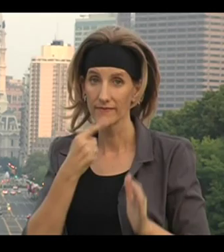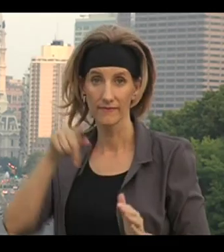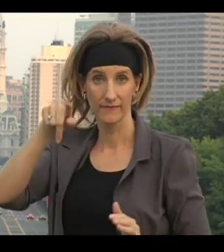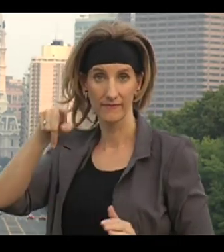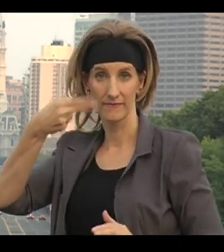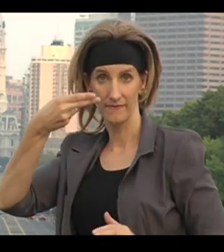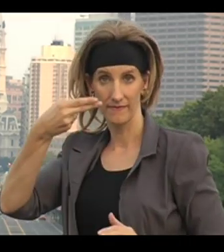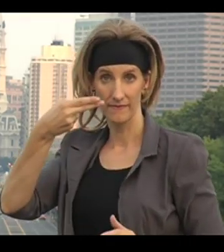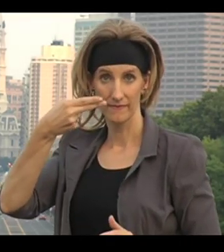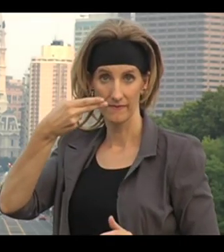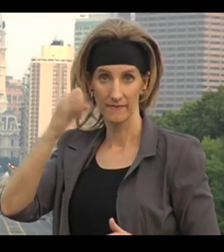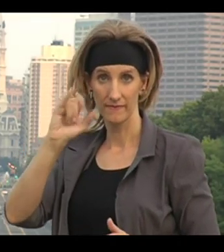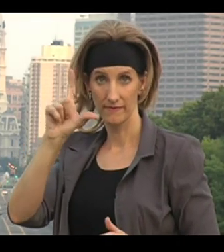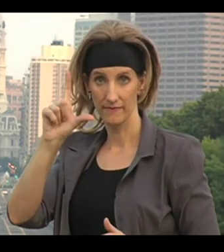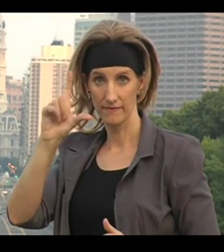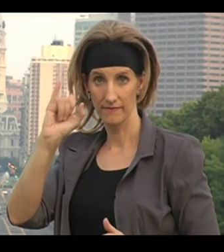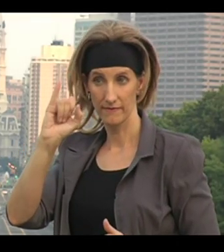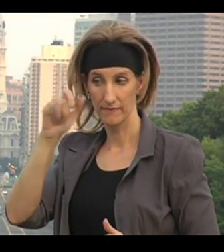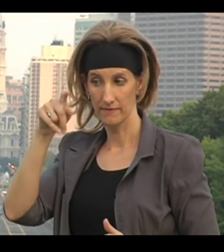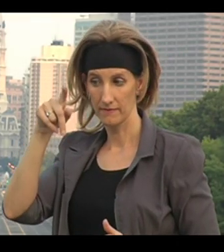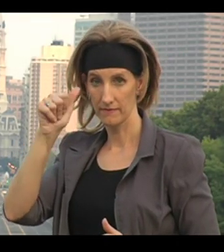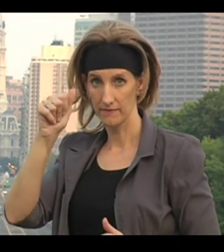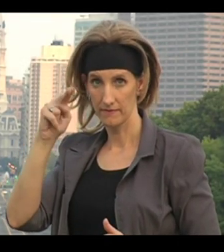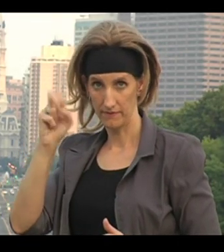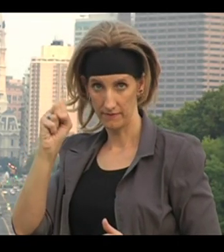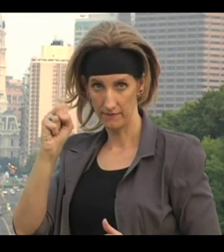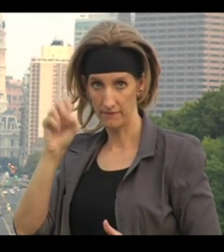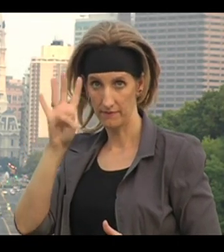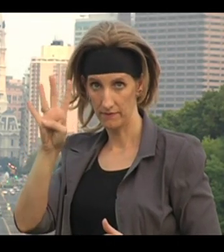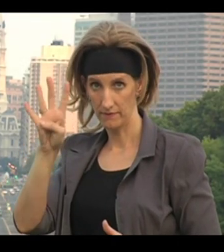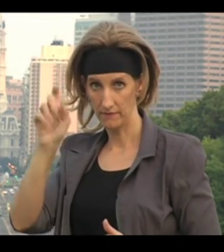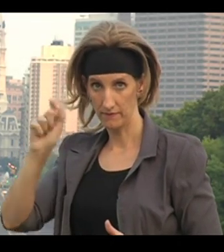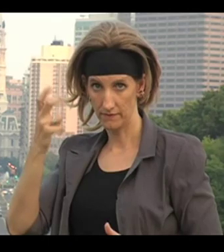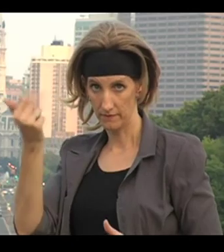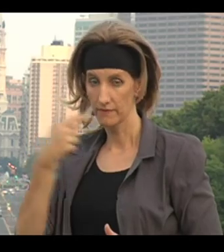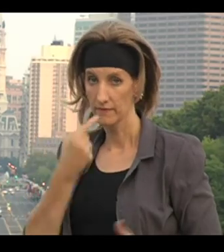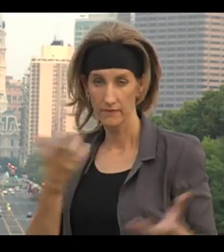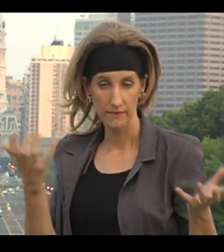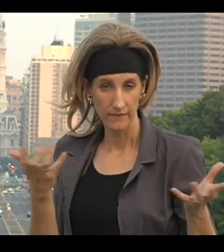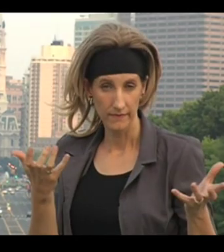Testament, in Philippians chapter 4, verse 13, it says,